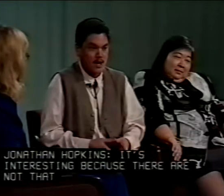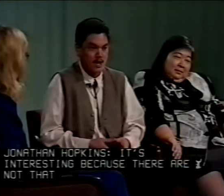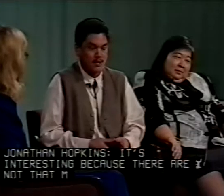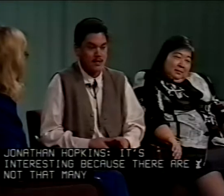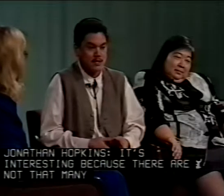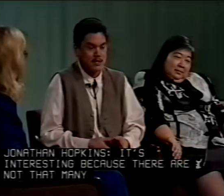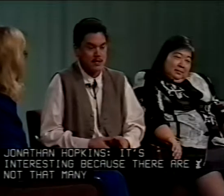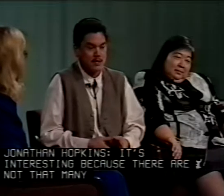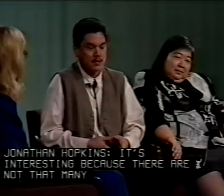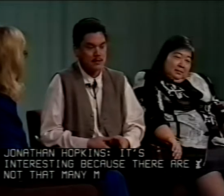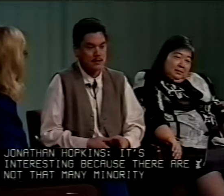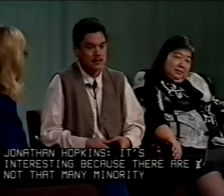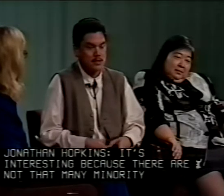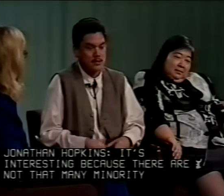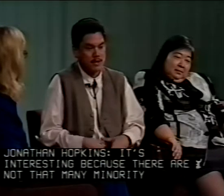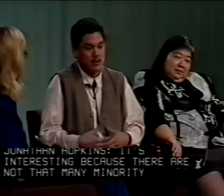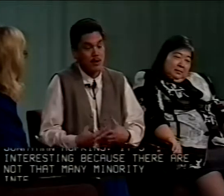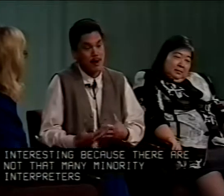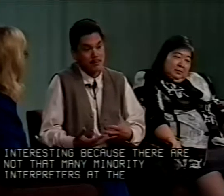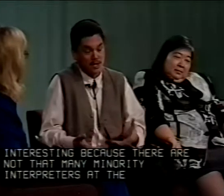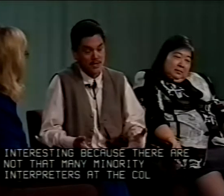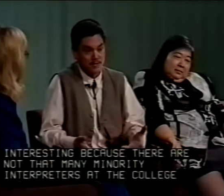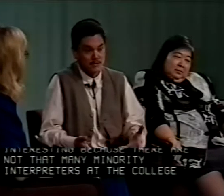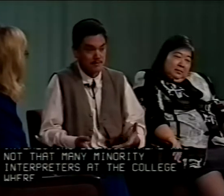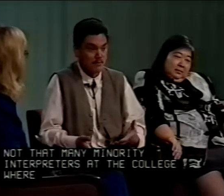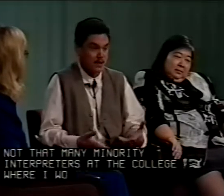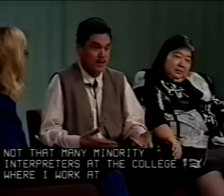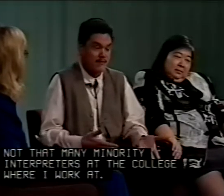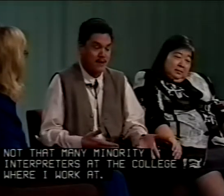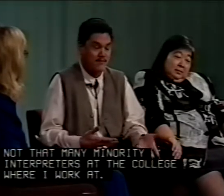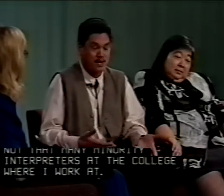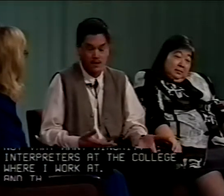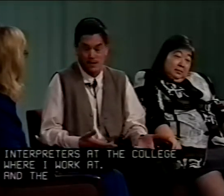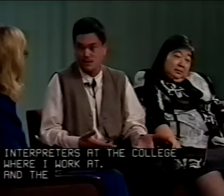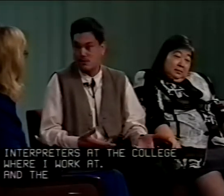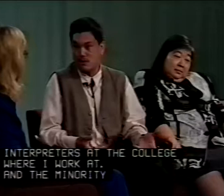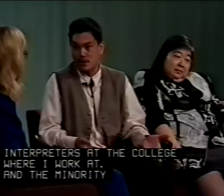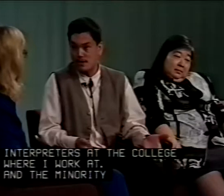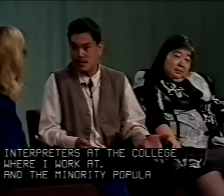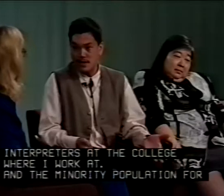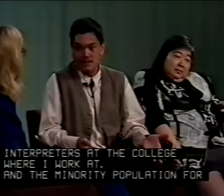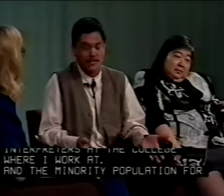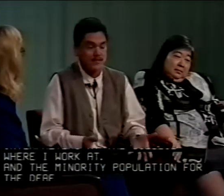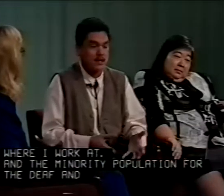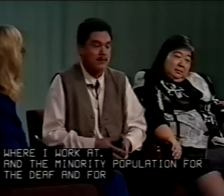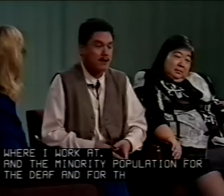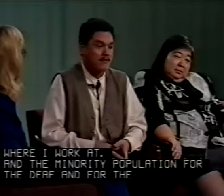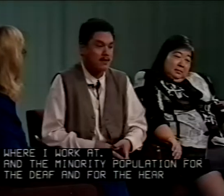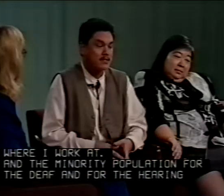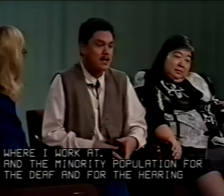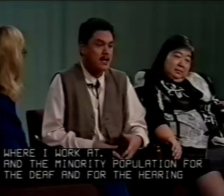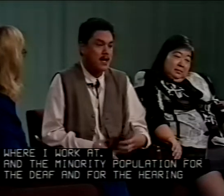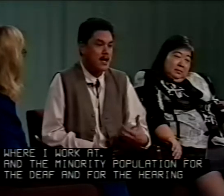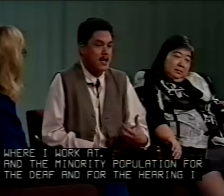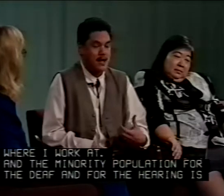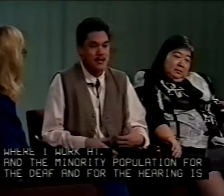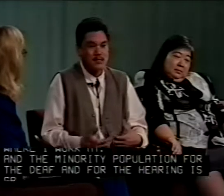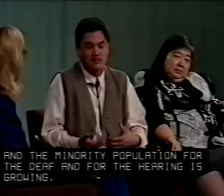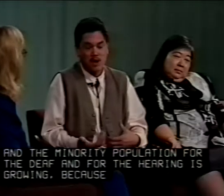and the minority population for the deaf and for the hearing is growing because of the demographics. And in regards